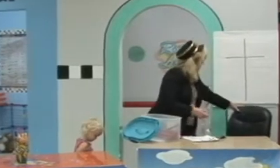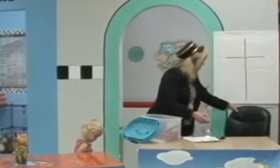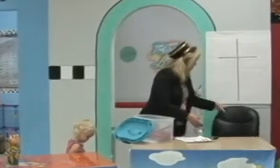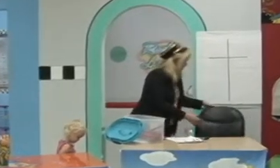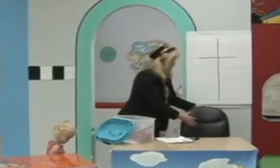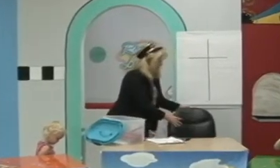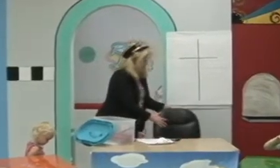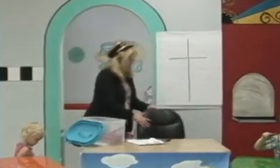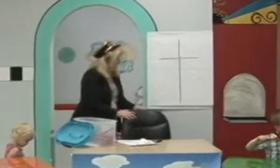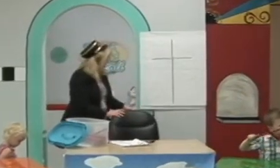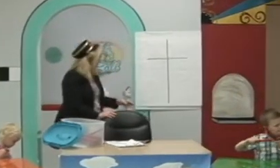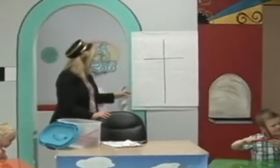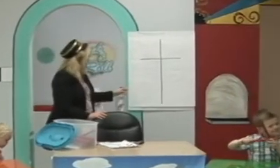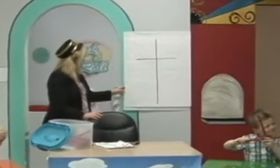so let's look at what Morse code is.